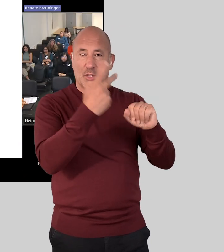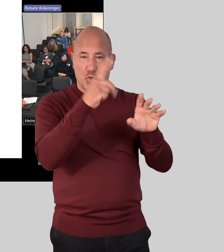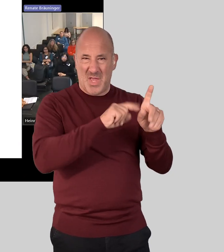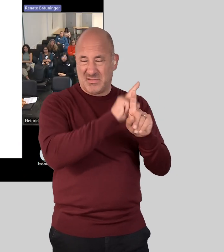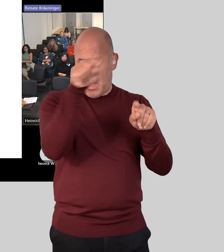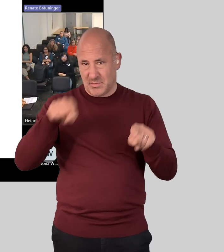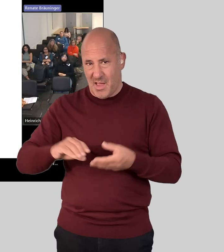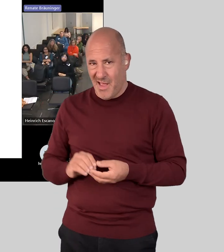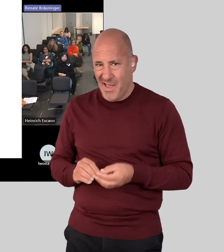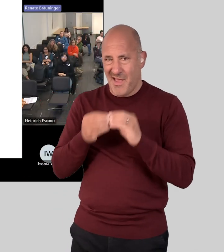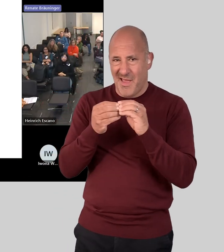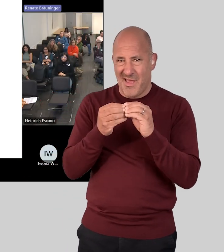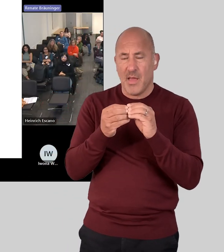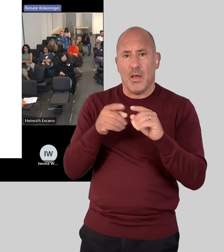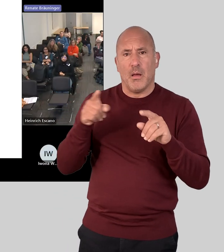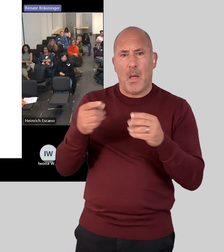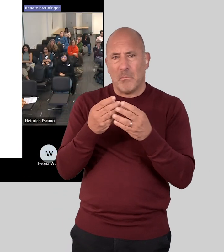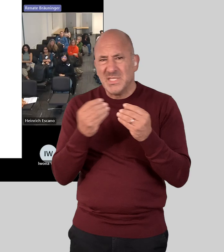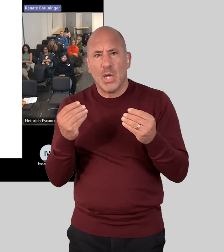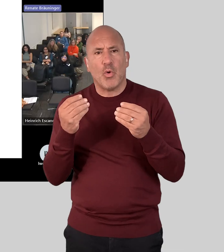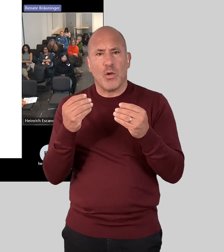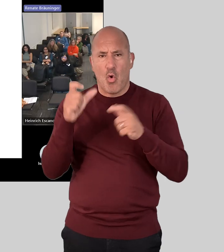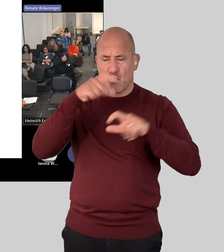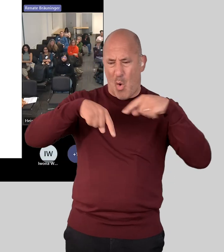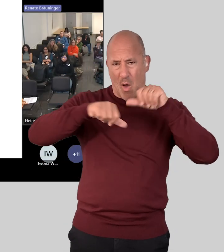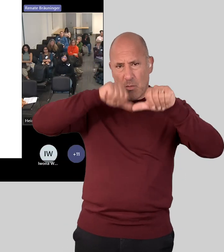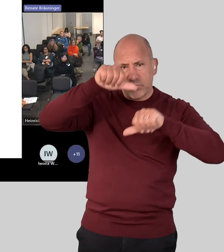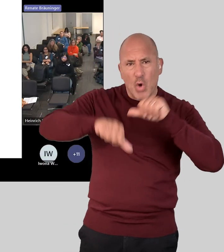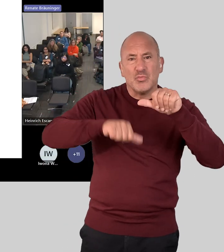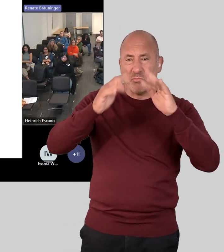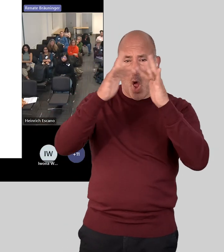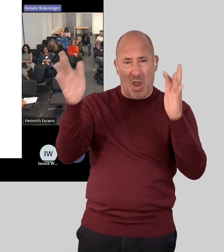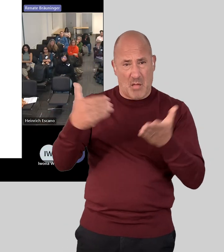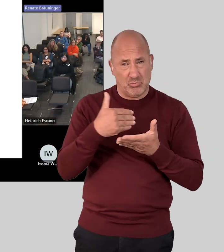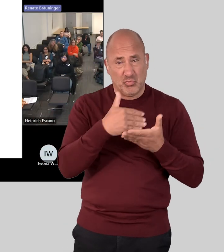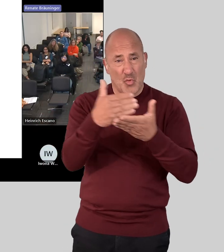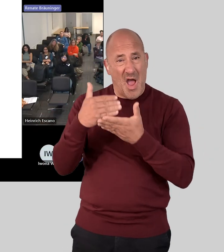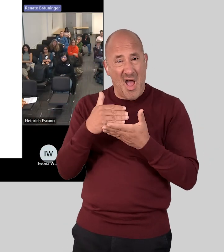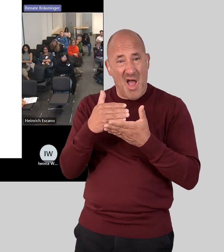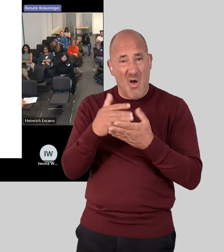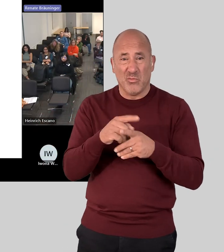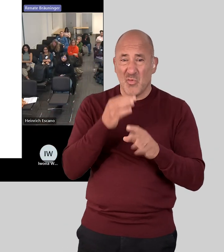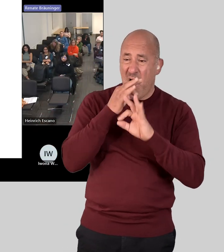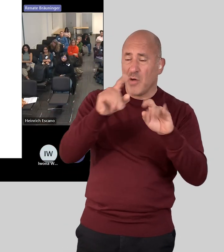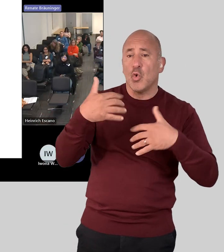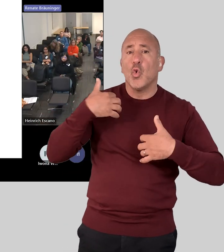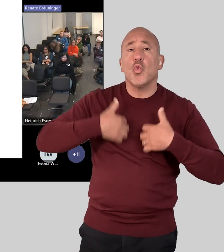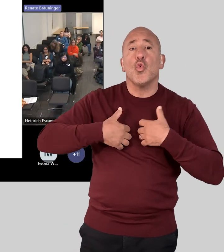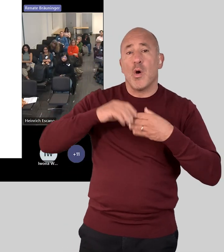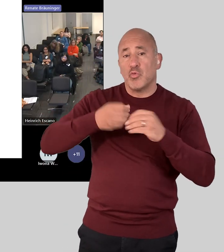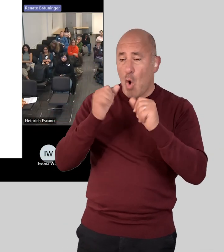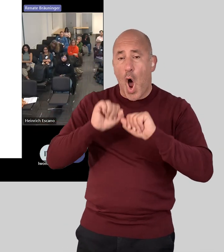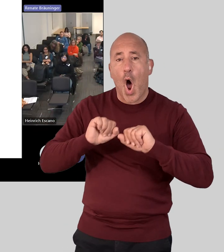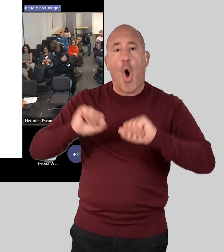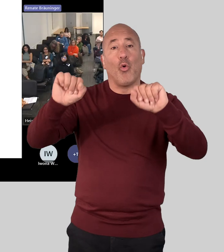the countdown video came out, where she shares material and choreographic processes online and